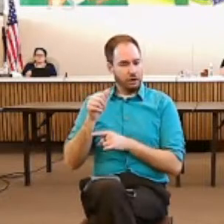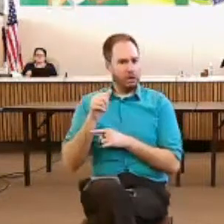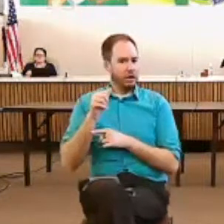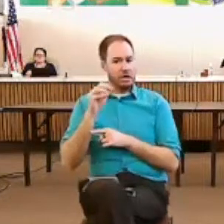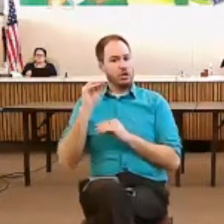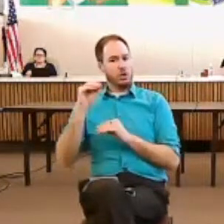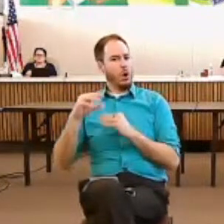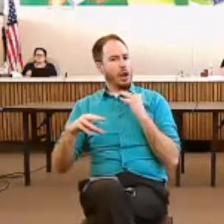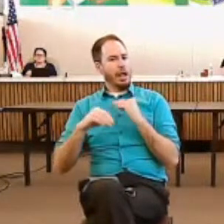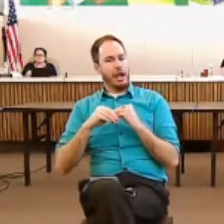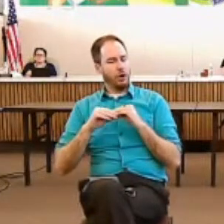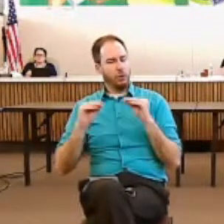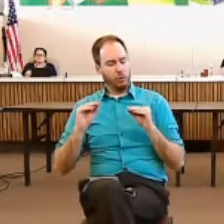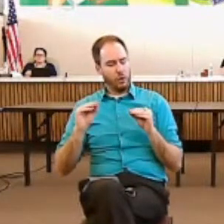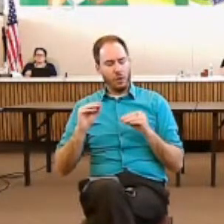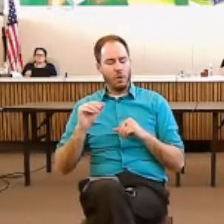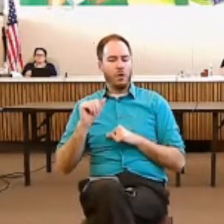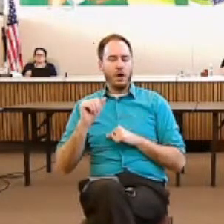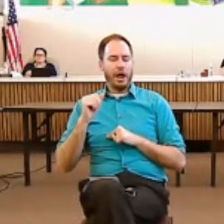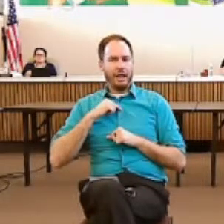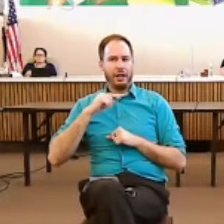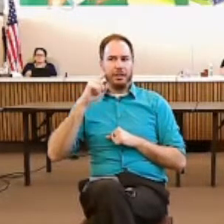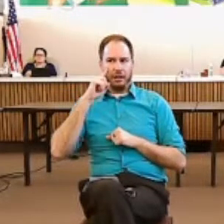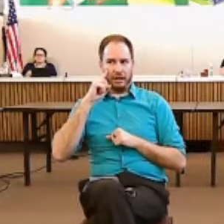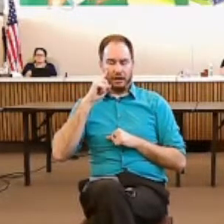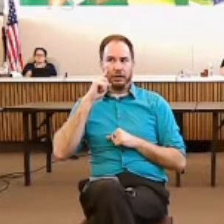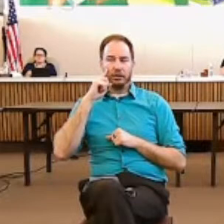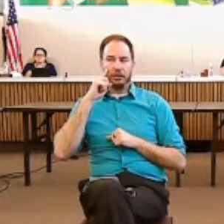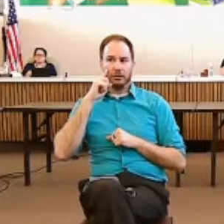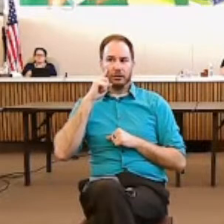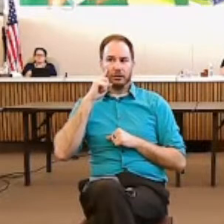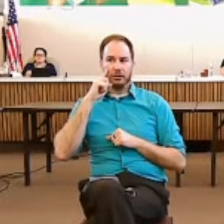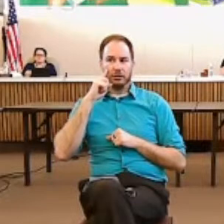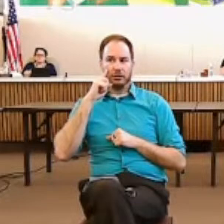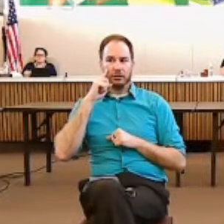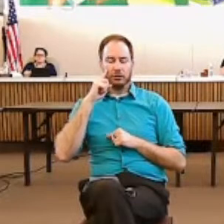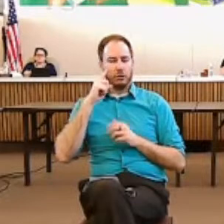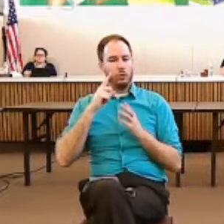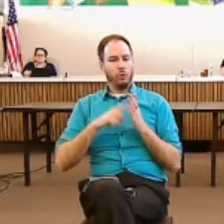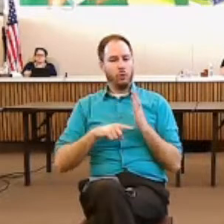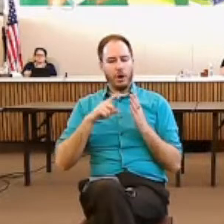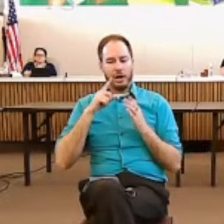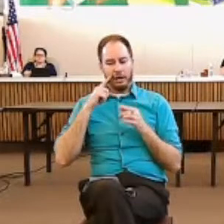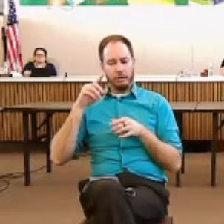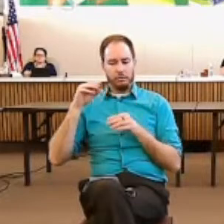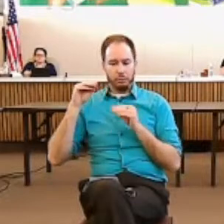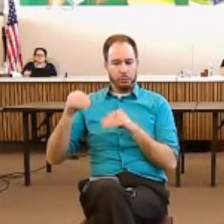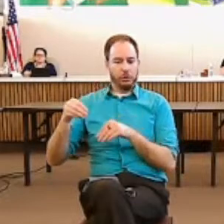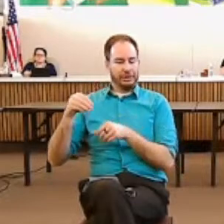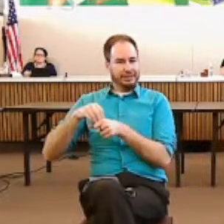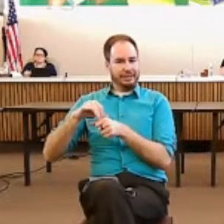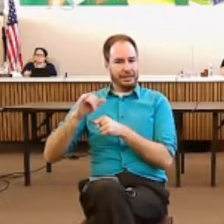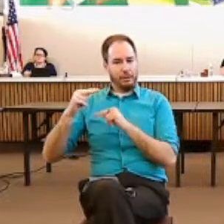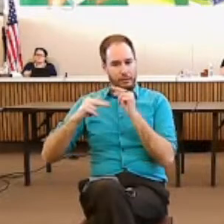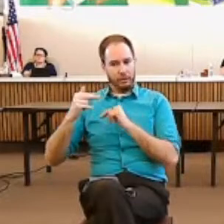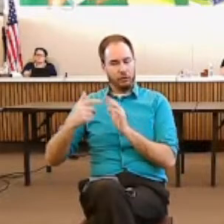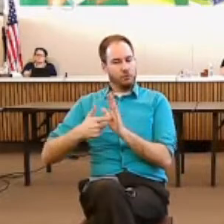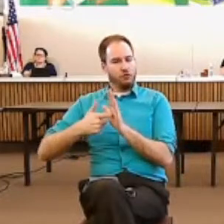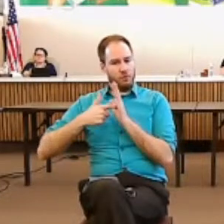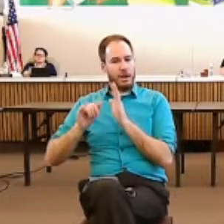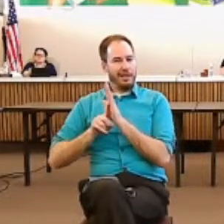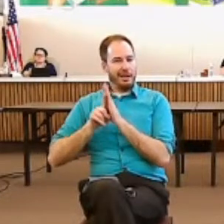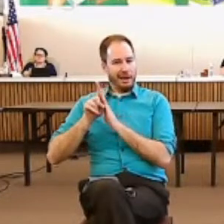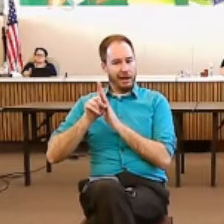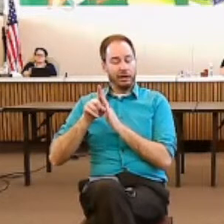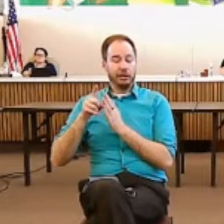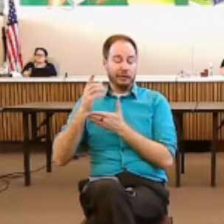anything got added. I would say that, what's going inside of that building warrants the height, and